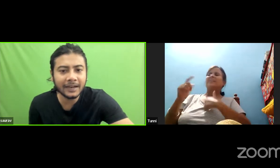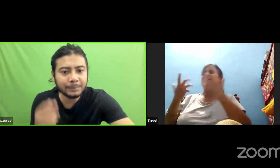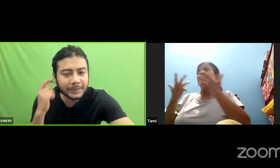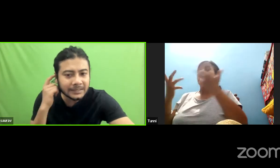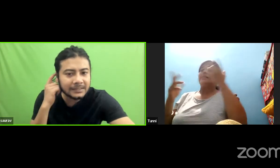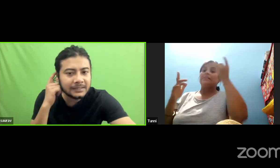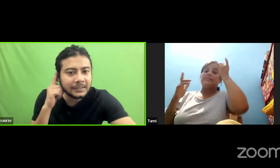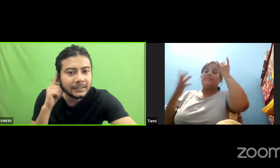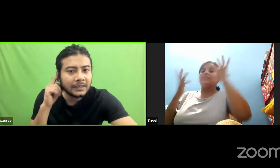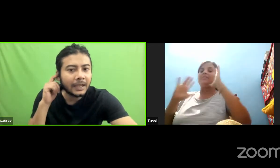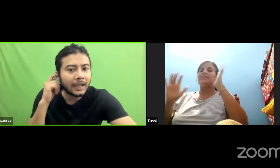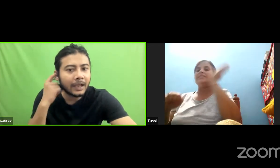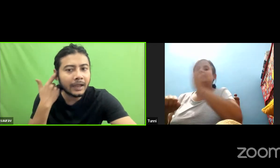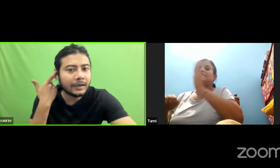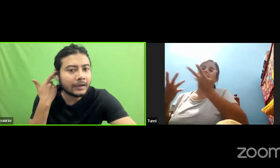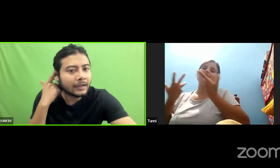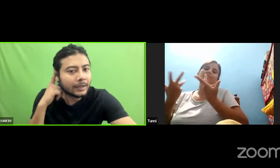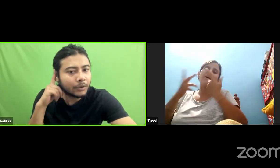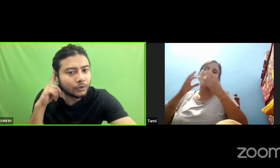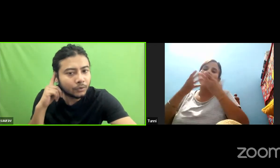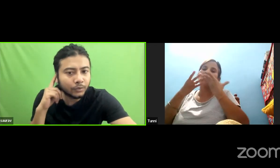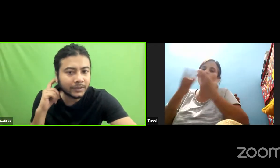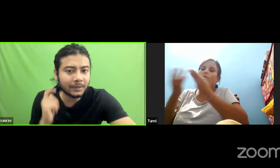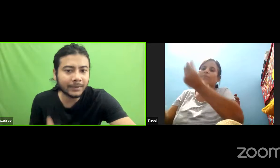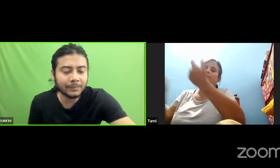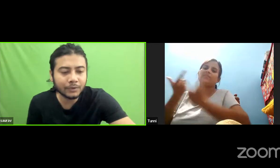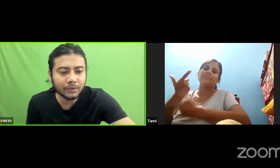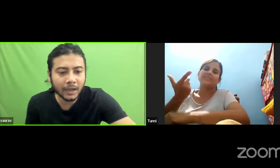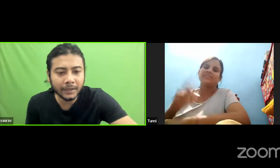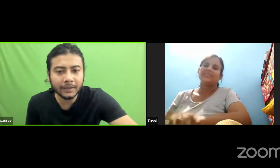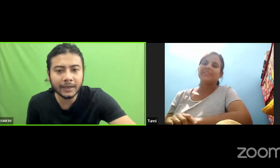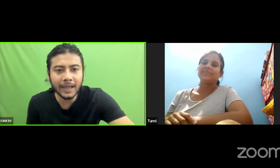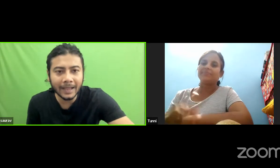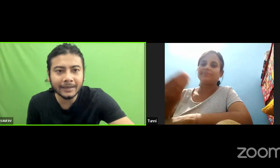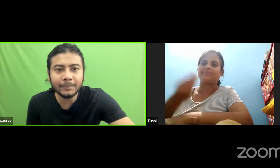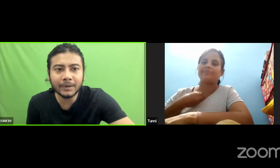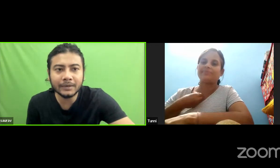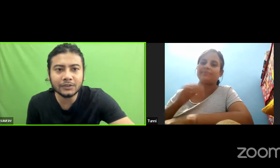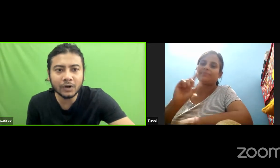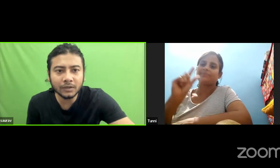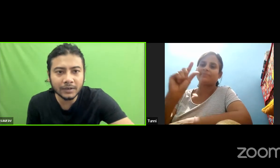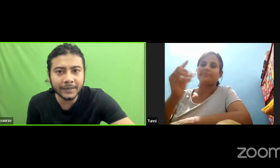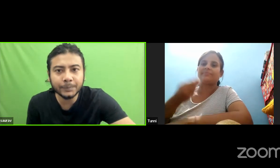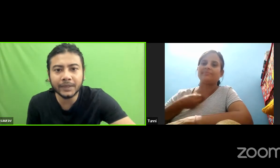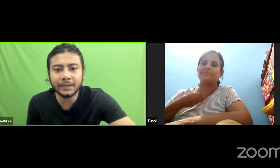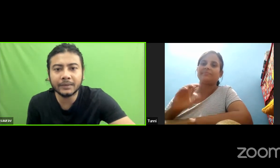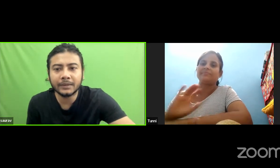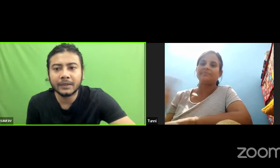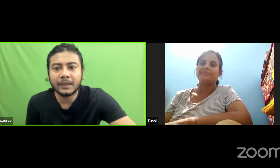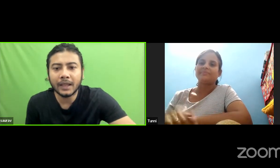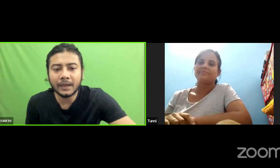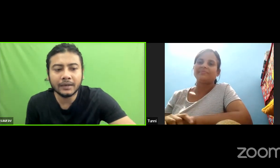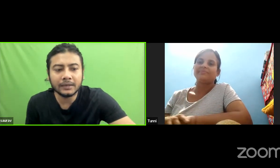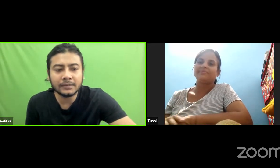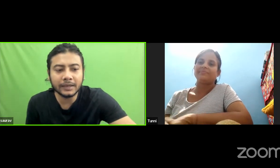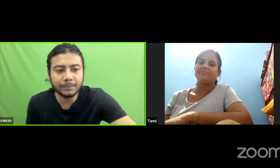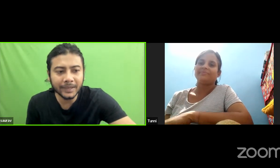that peace and able to do it. Sometimes, I get angry, but that's not the right way. And it makes